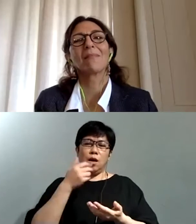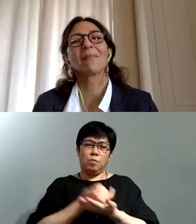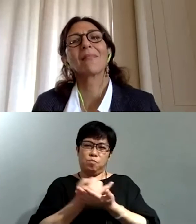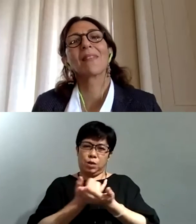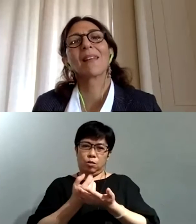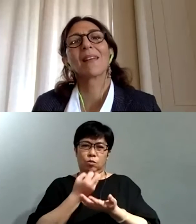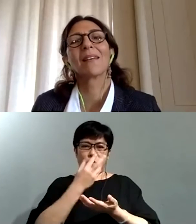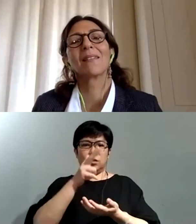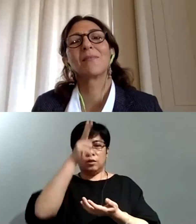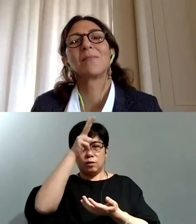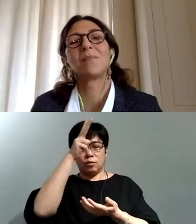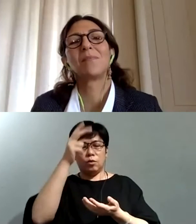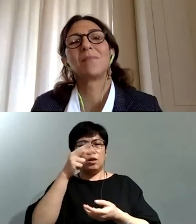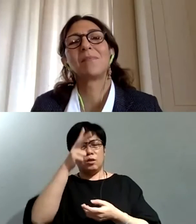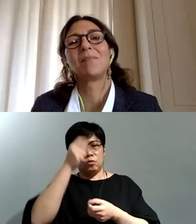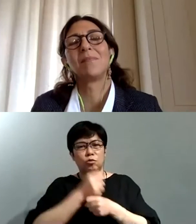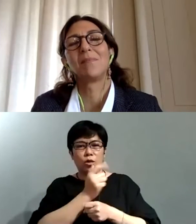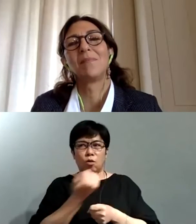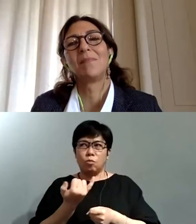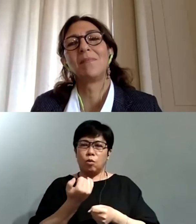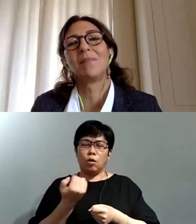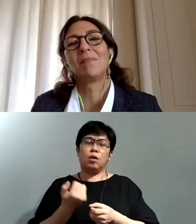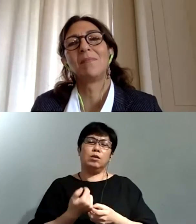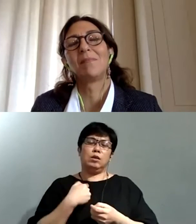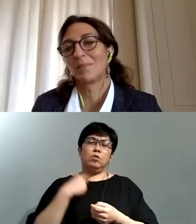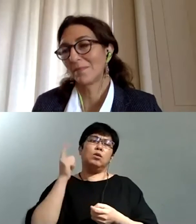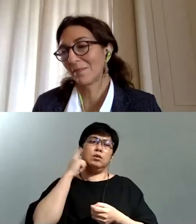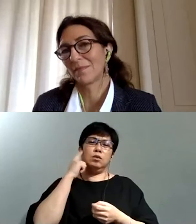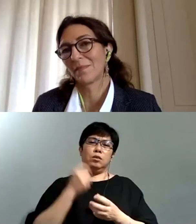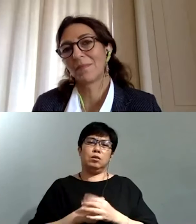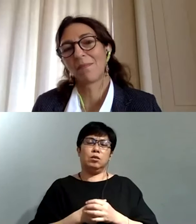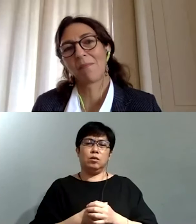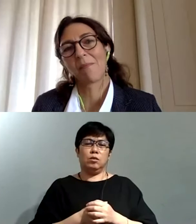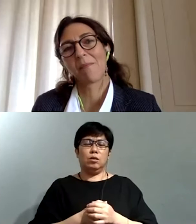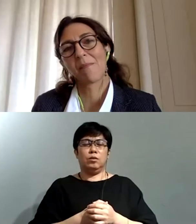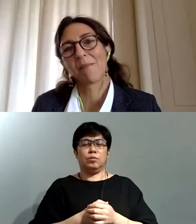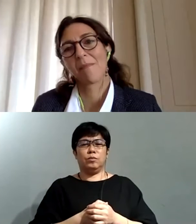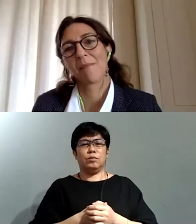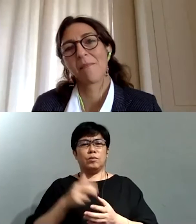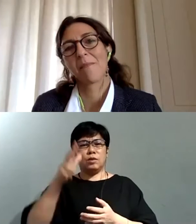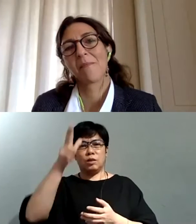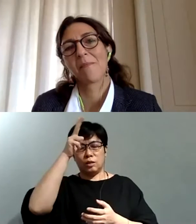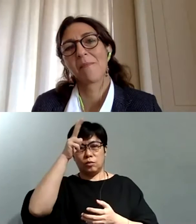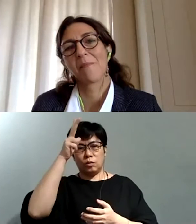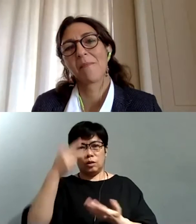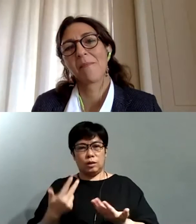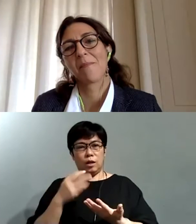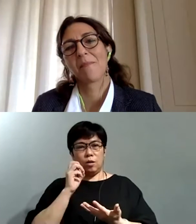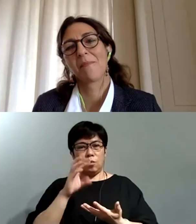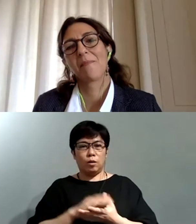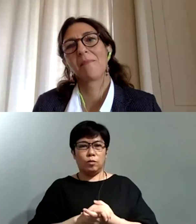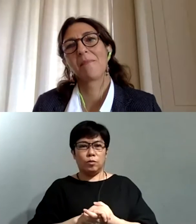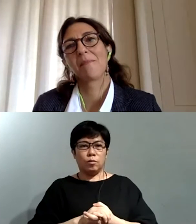totally irresponsible for a government to say that public opinion for me or for the